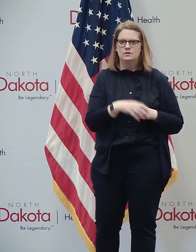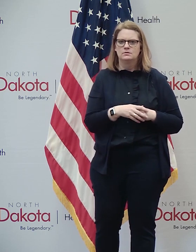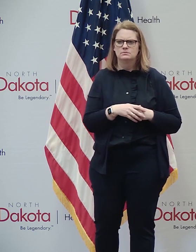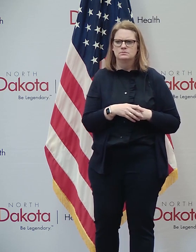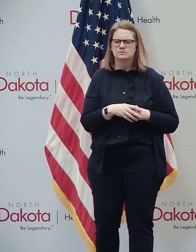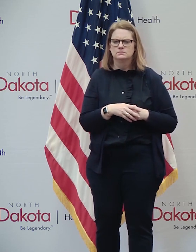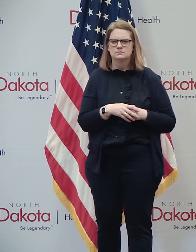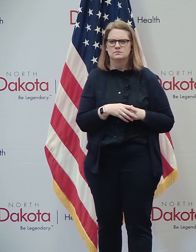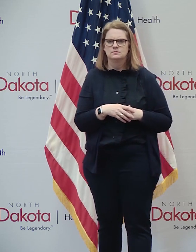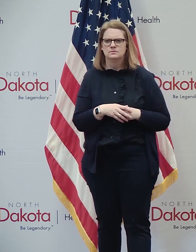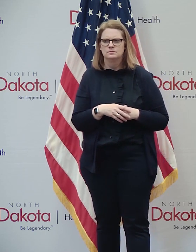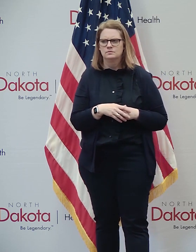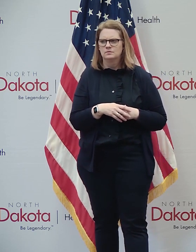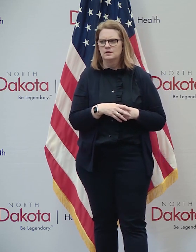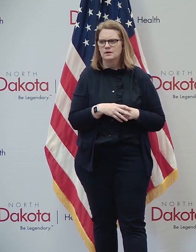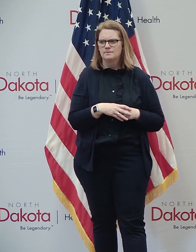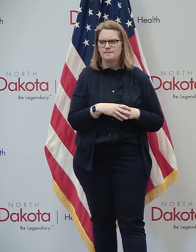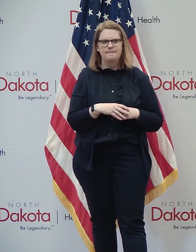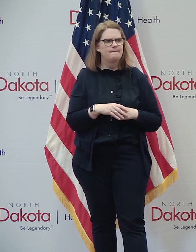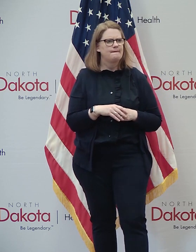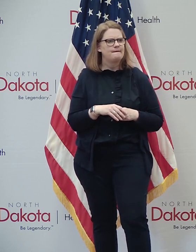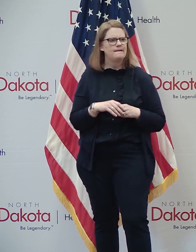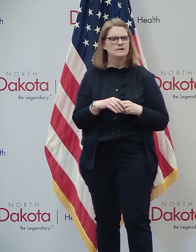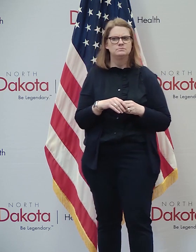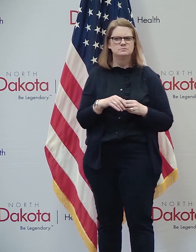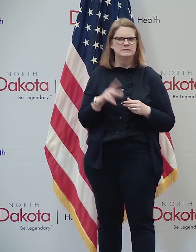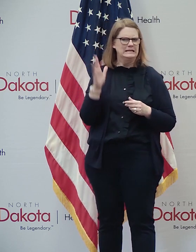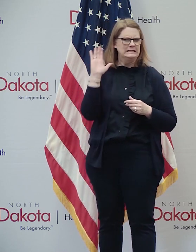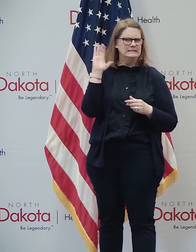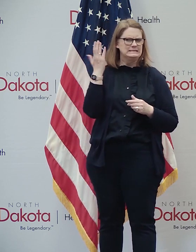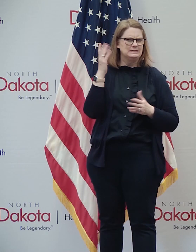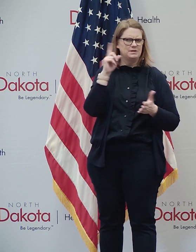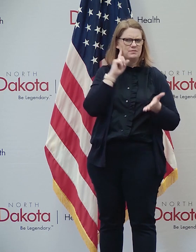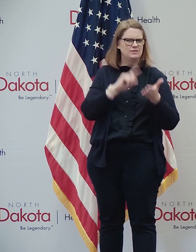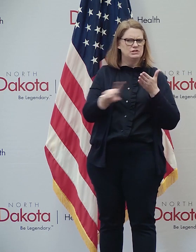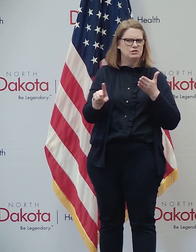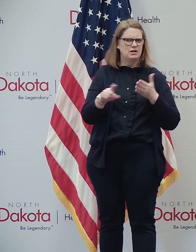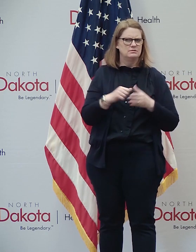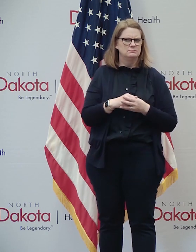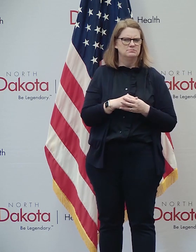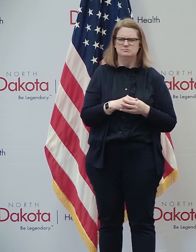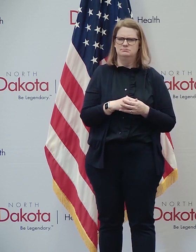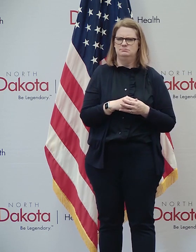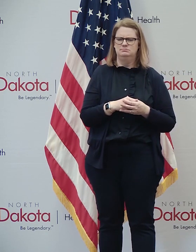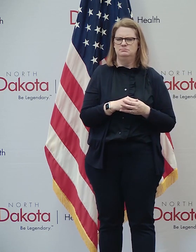noon today, there are still no results. Is this a failure of process or of delivery method?